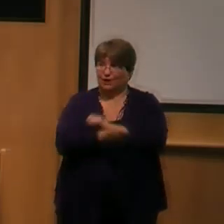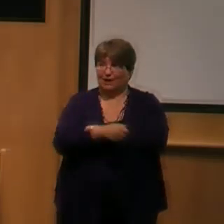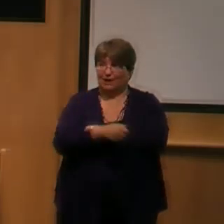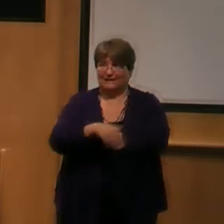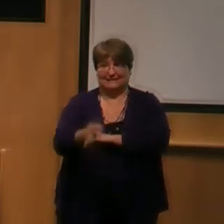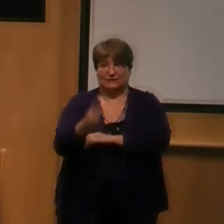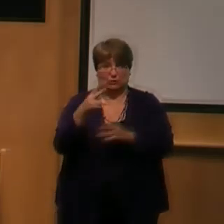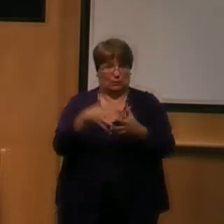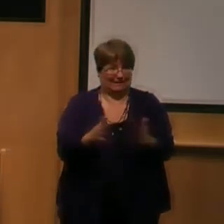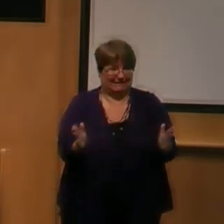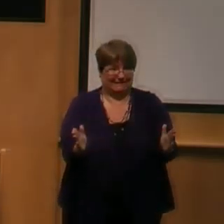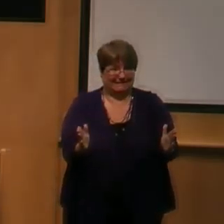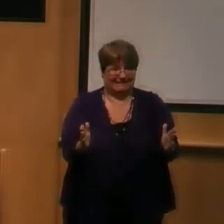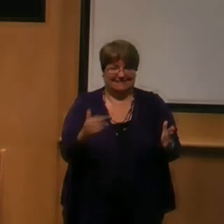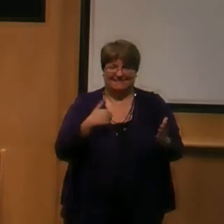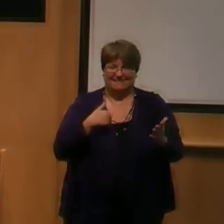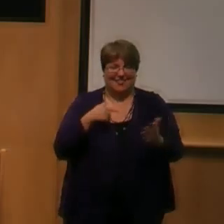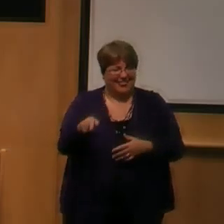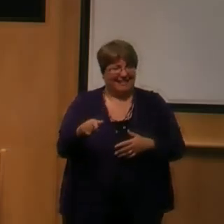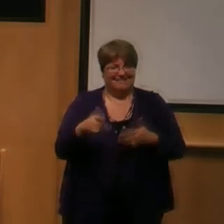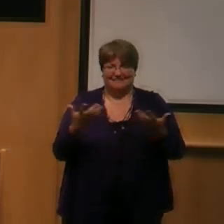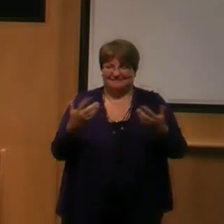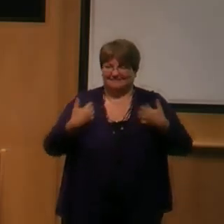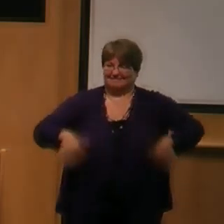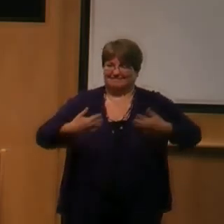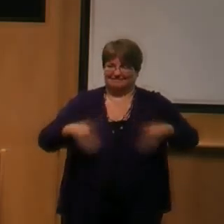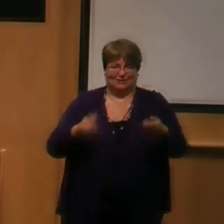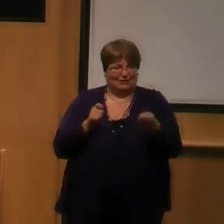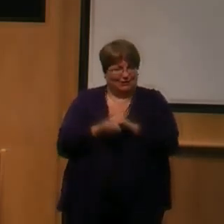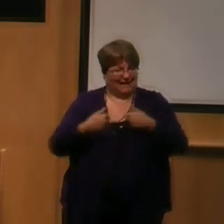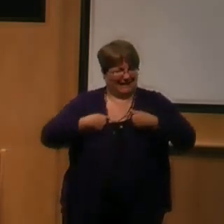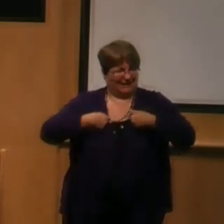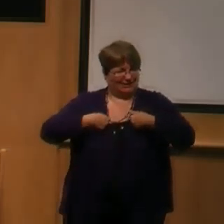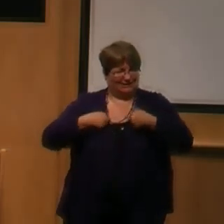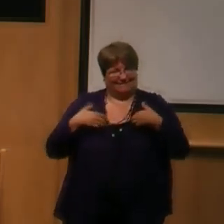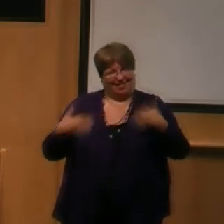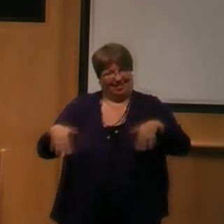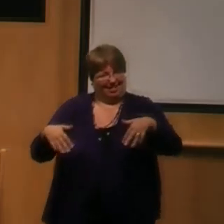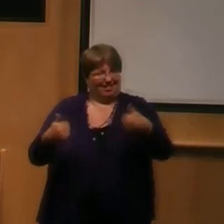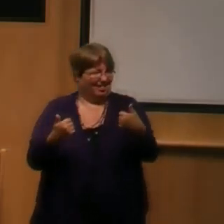want to work with them. And this speaks to 2 weeks of going to that event with a massive life